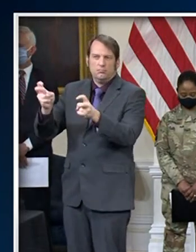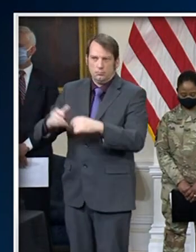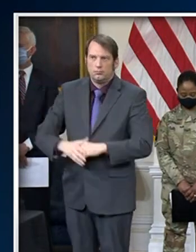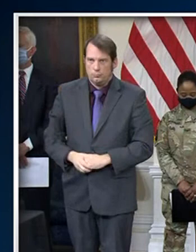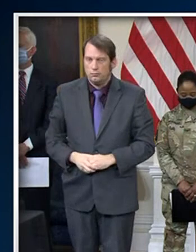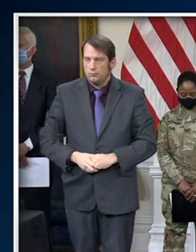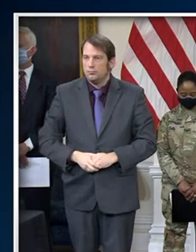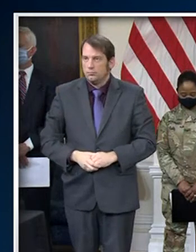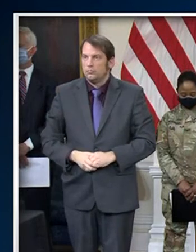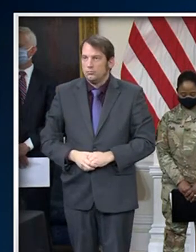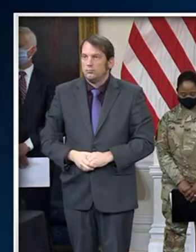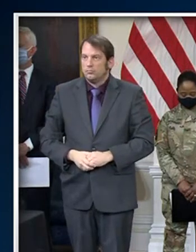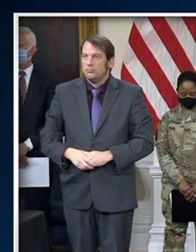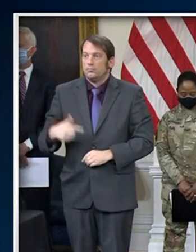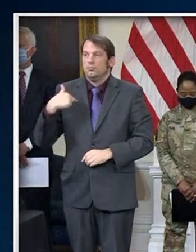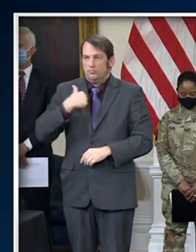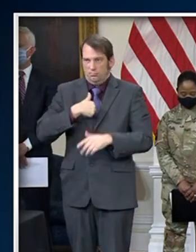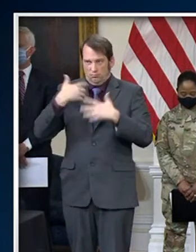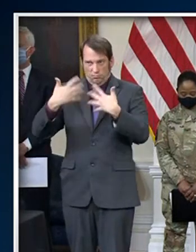administered